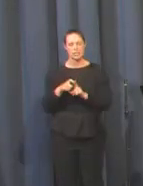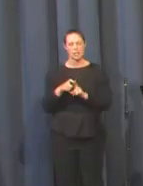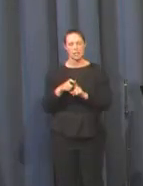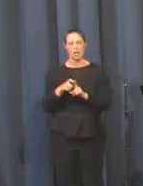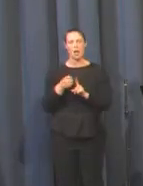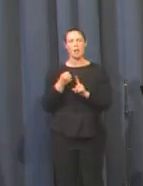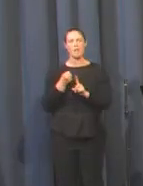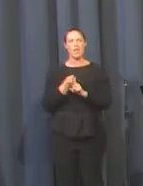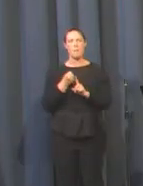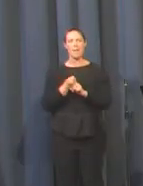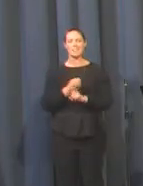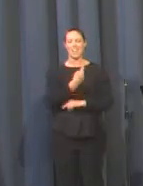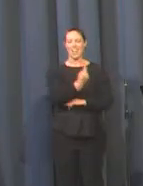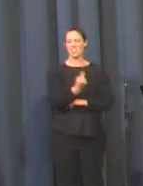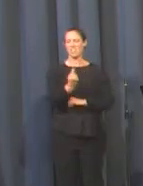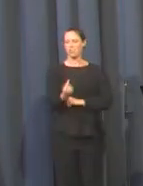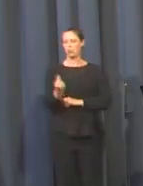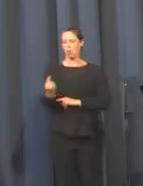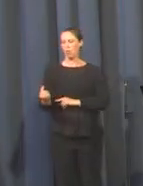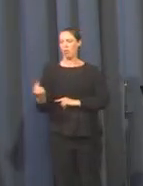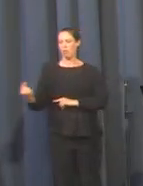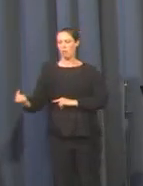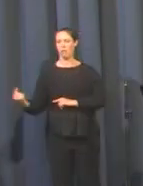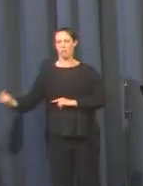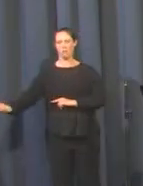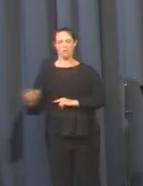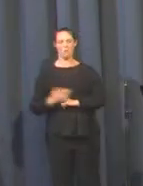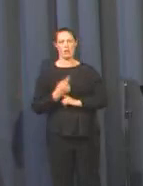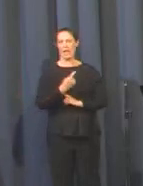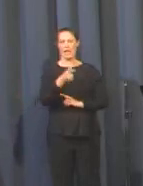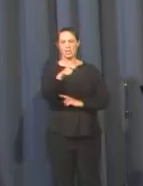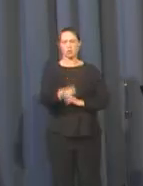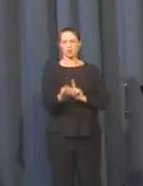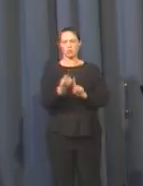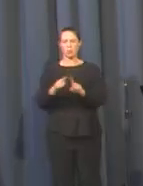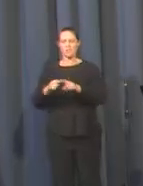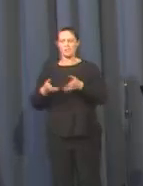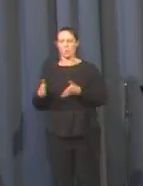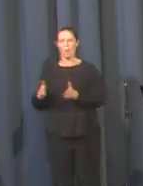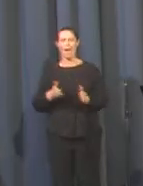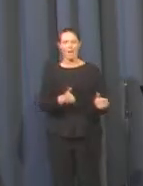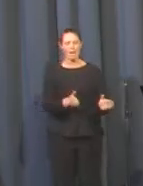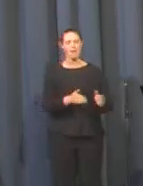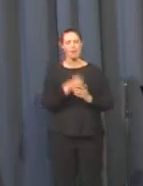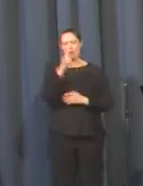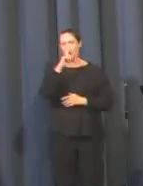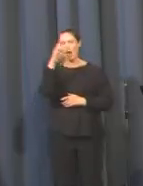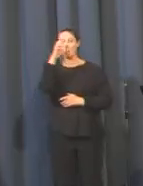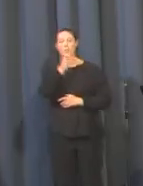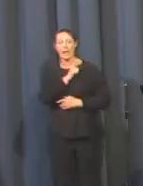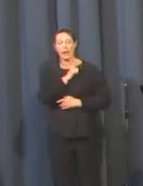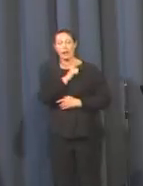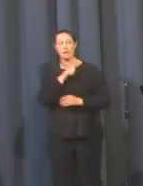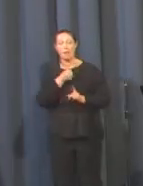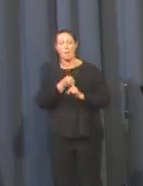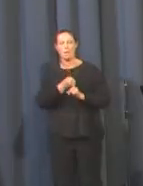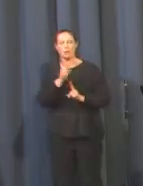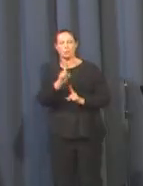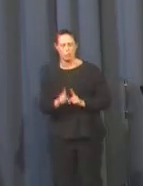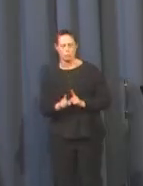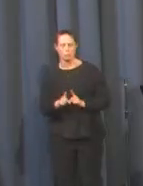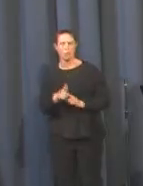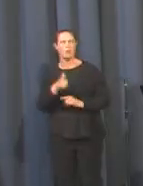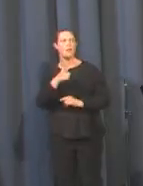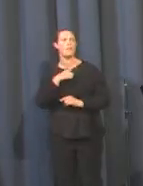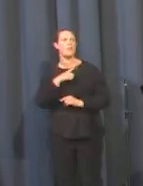very individual, different between different individuals. It's hard to predict what effects will be seen, and that's why when we